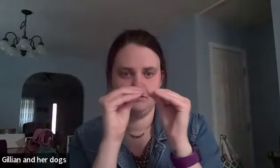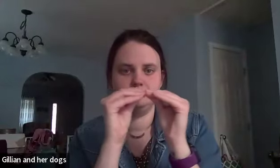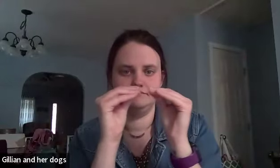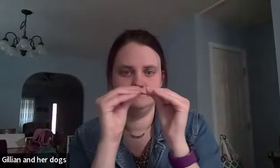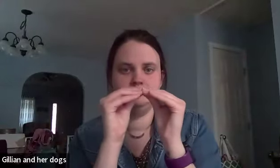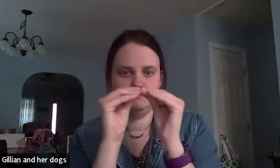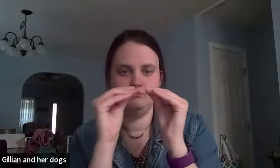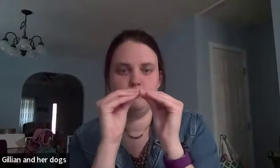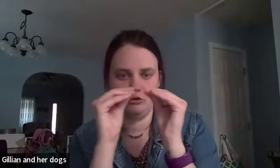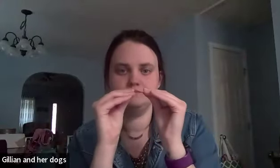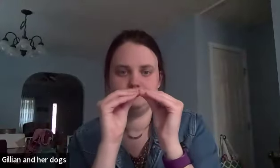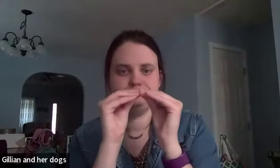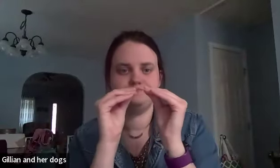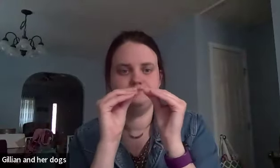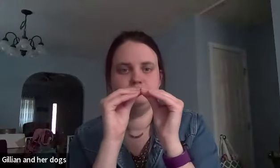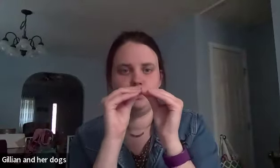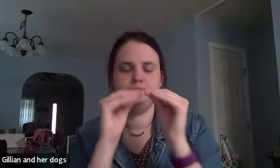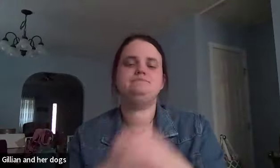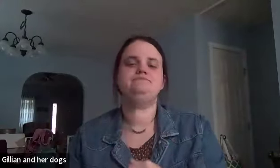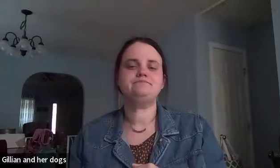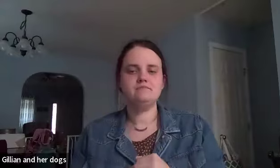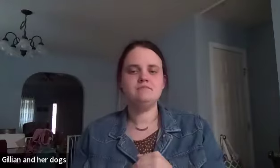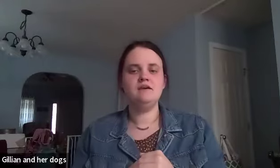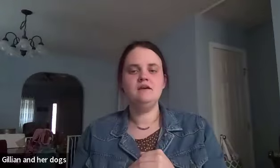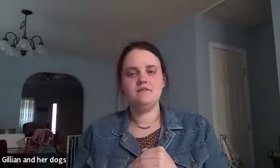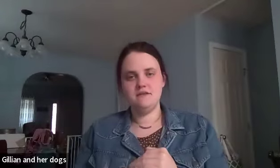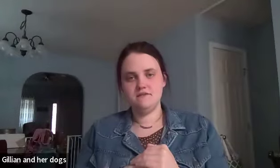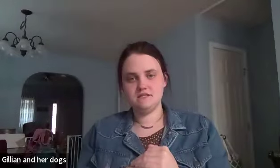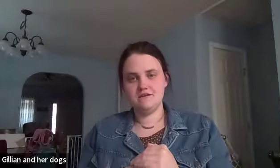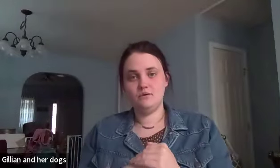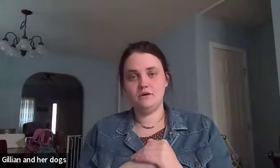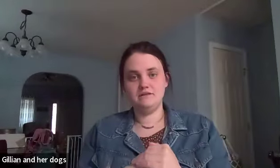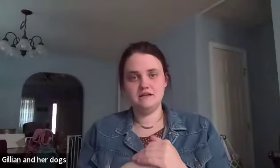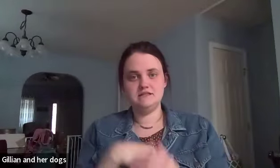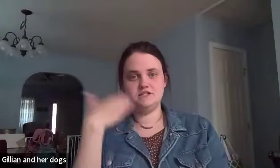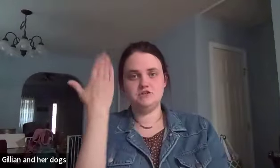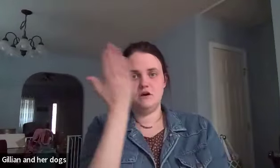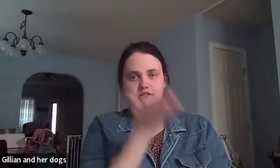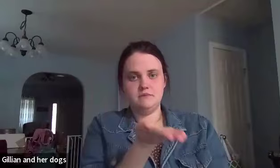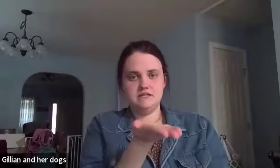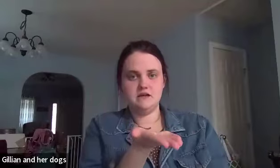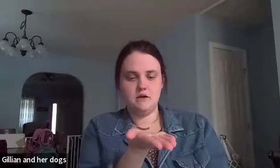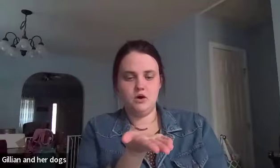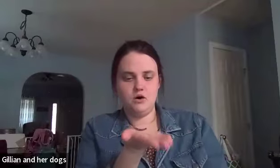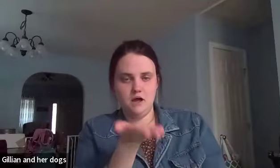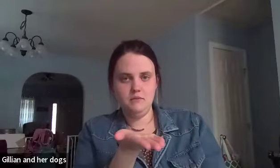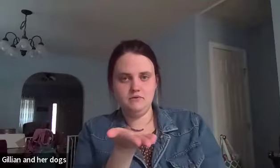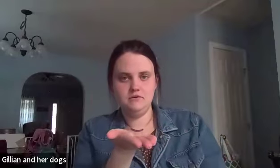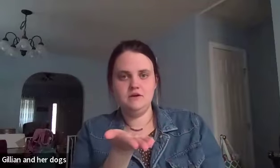more, more, more. Then the sign for less is your non-dominant is palm up.